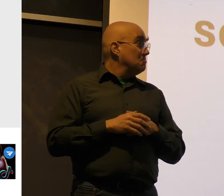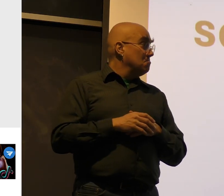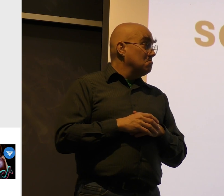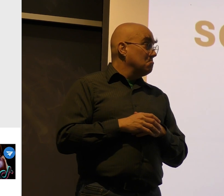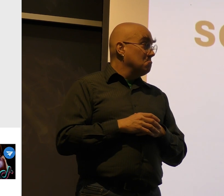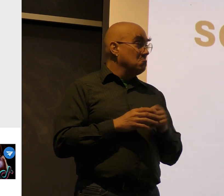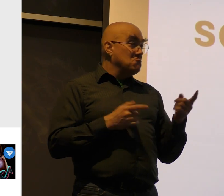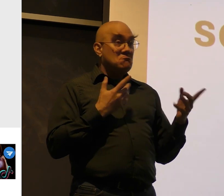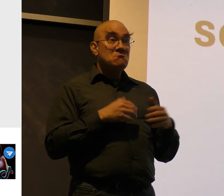there.